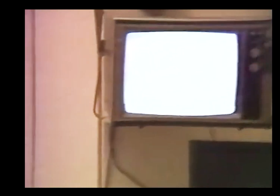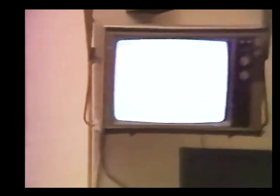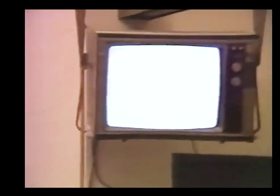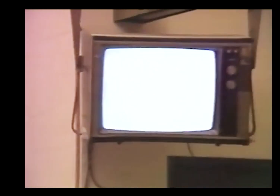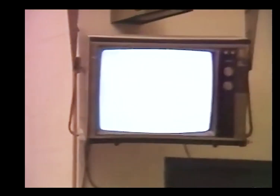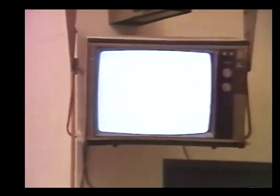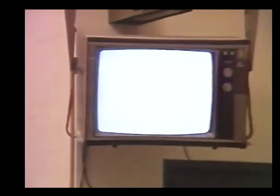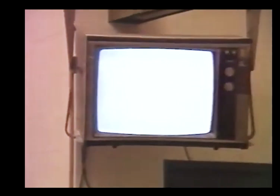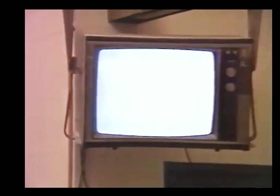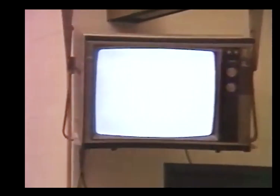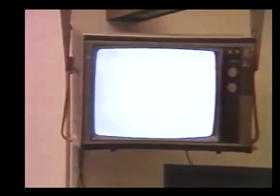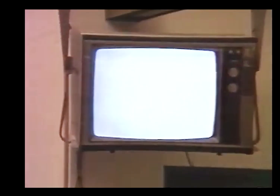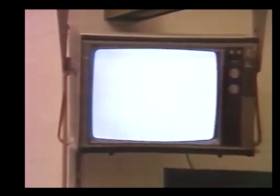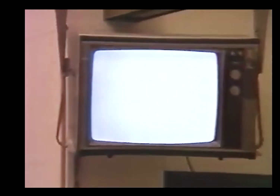First, with the sign.